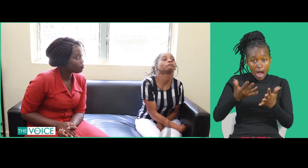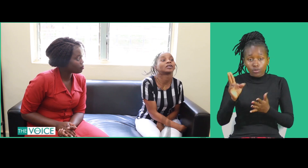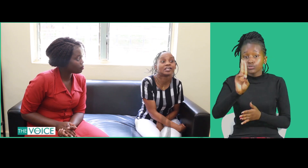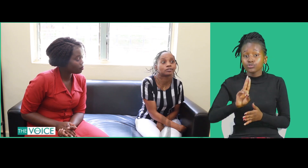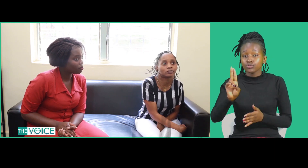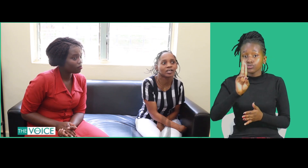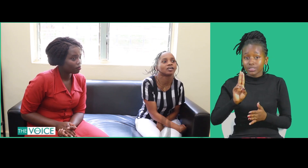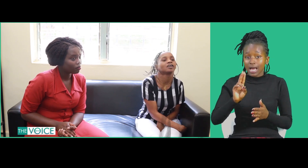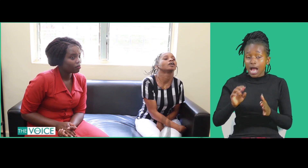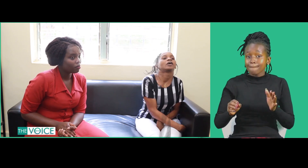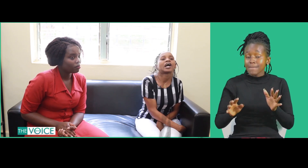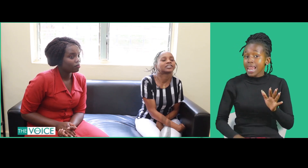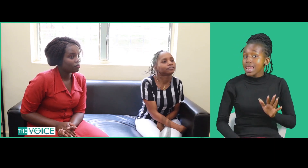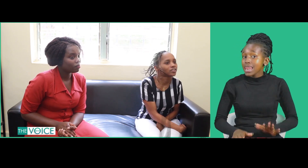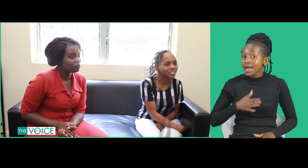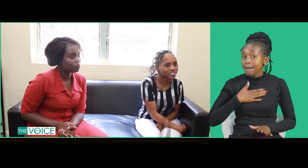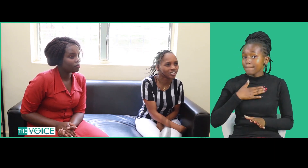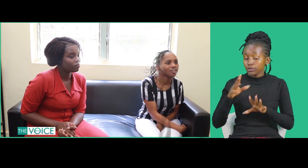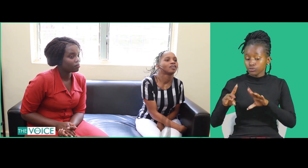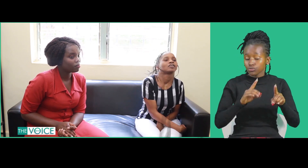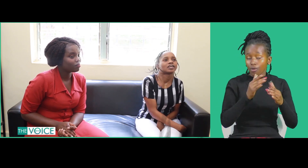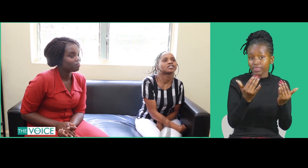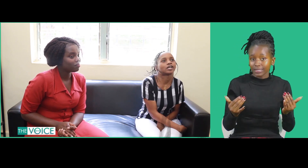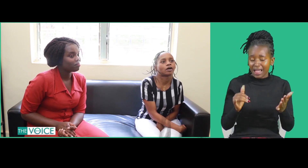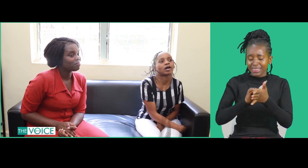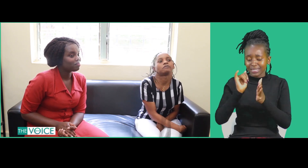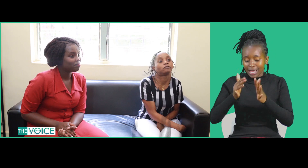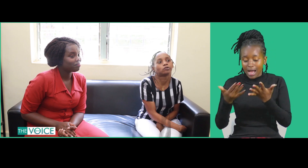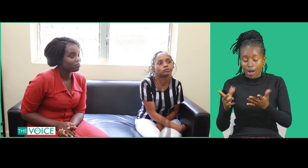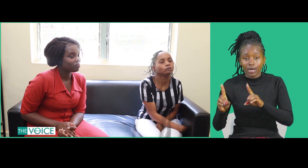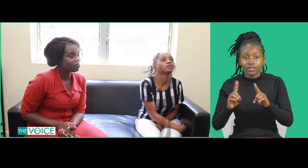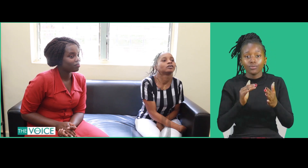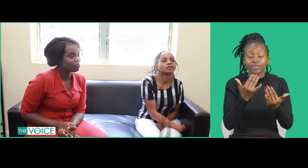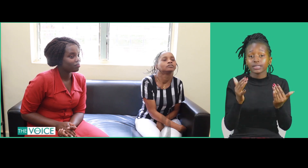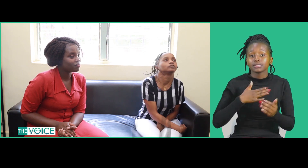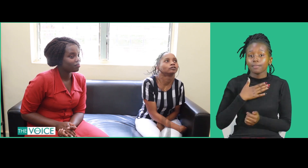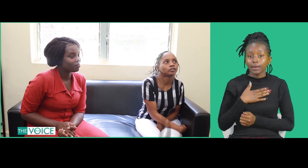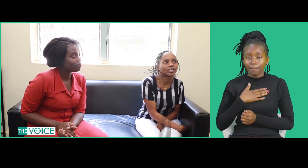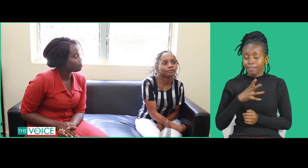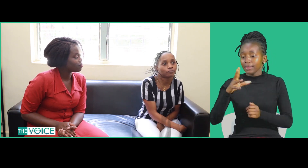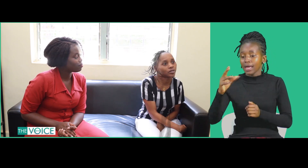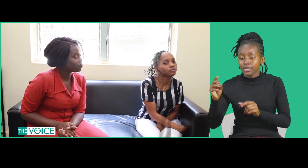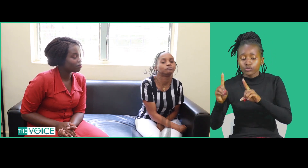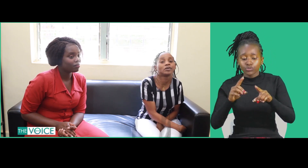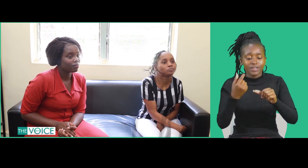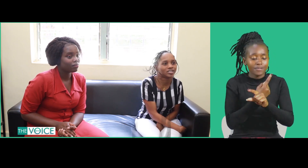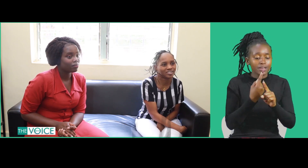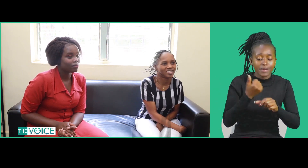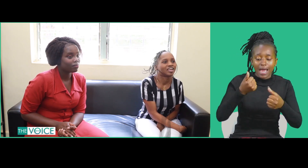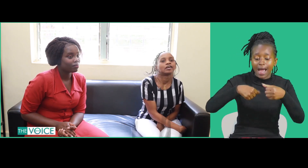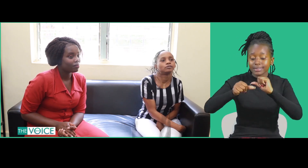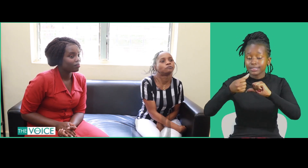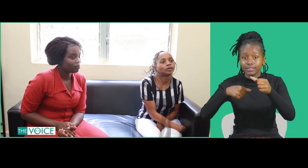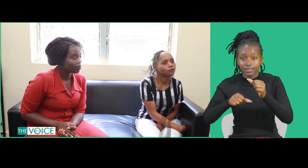cope with my day-to-day activities. That is how I'm able to care for my